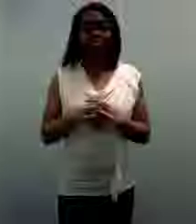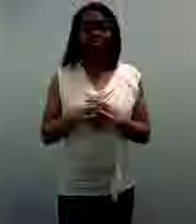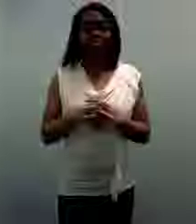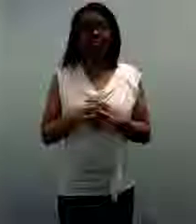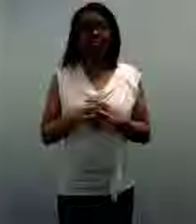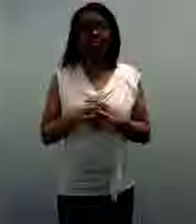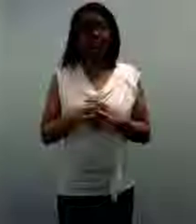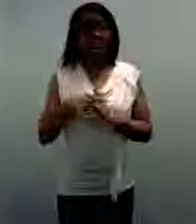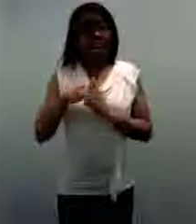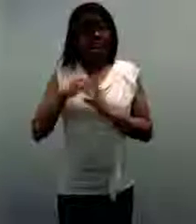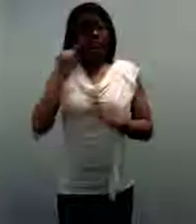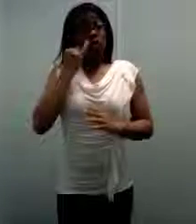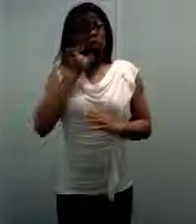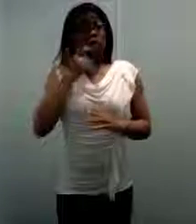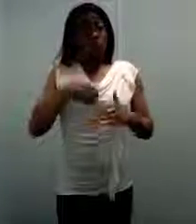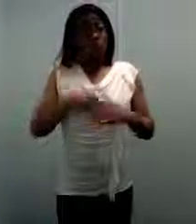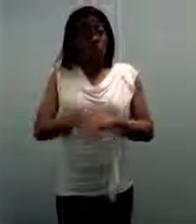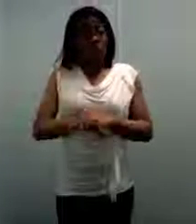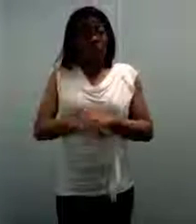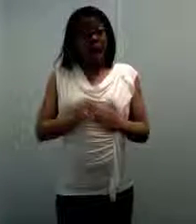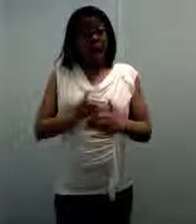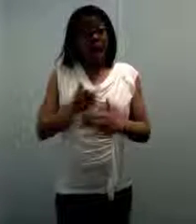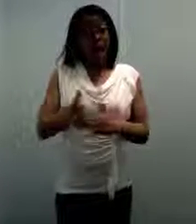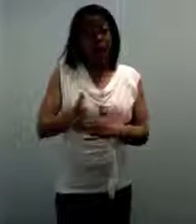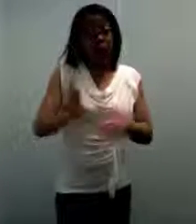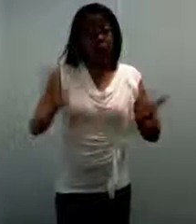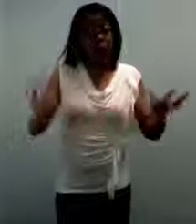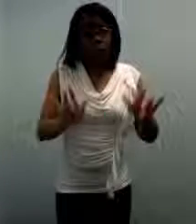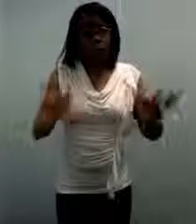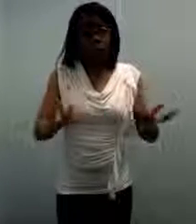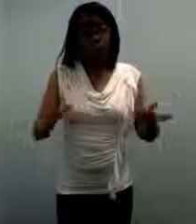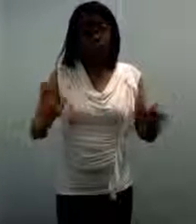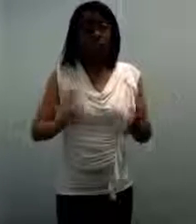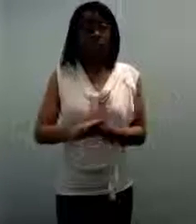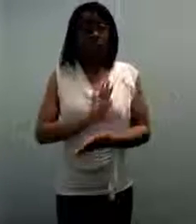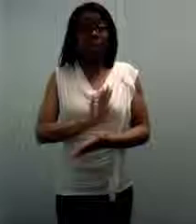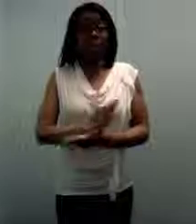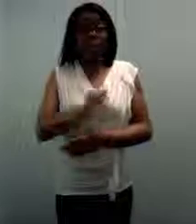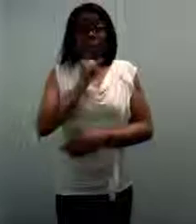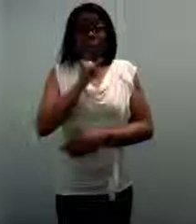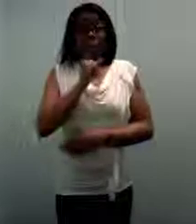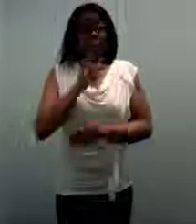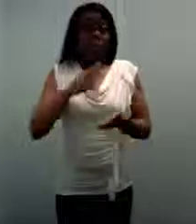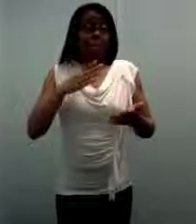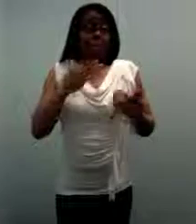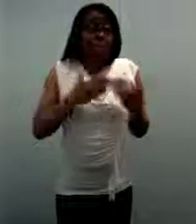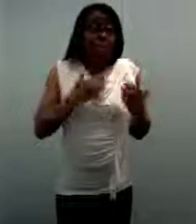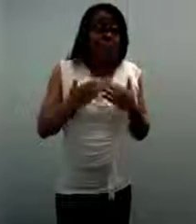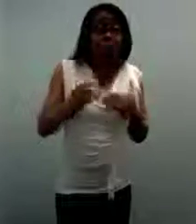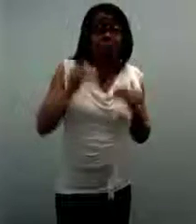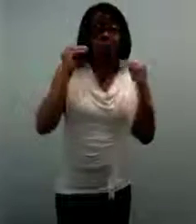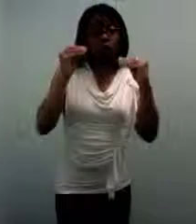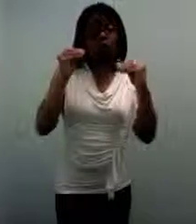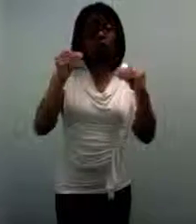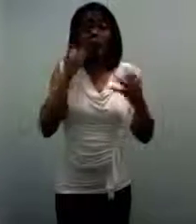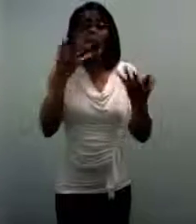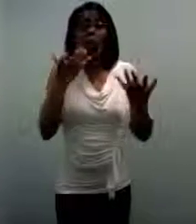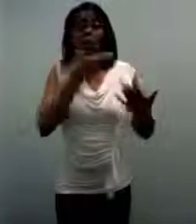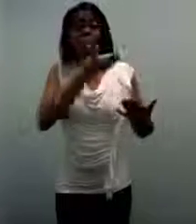If you were born after computers and paper, it doesn't really matter which order you taught with them in. You just want to have the best tool. So another one that comes up is computers